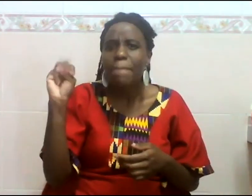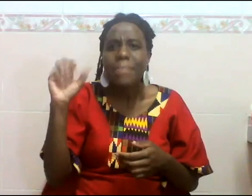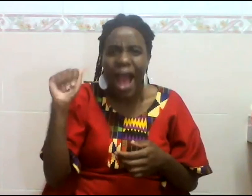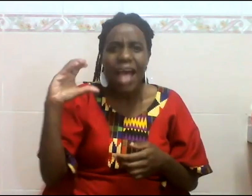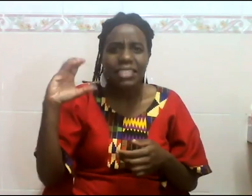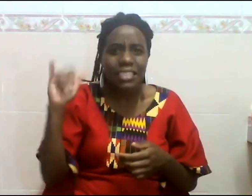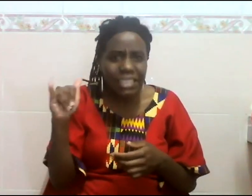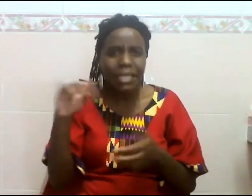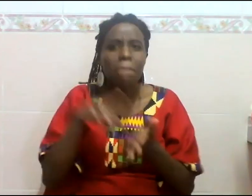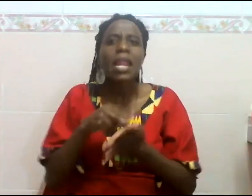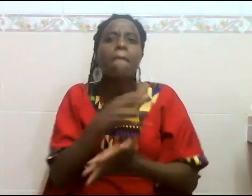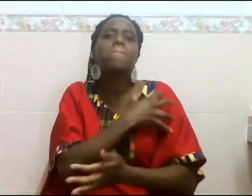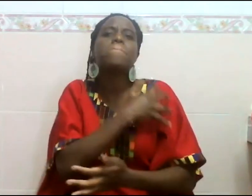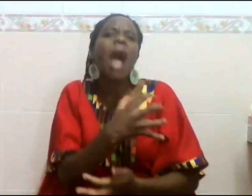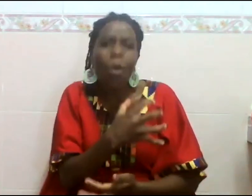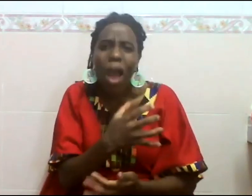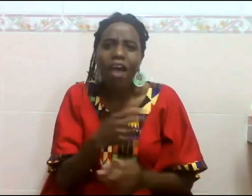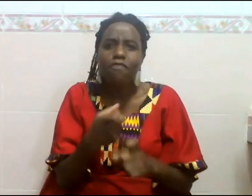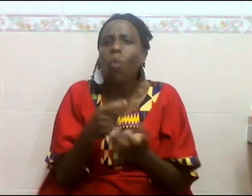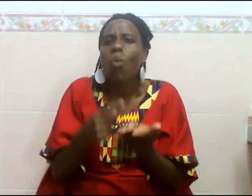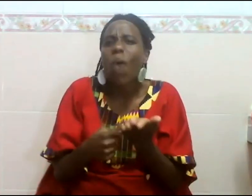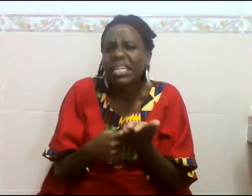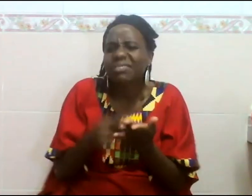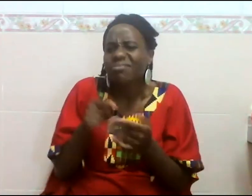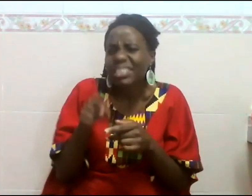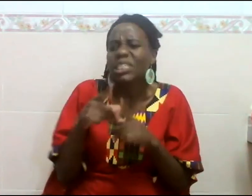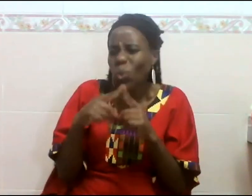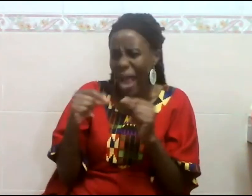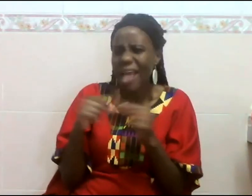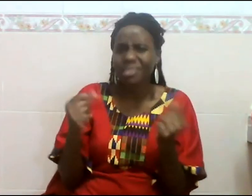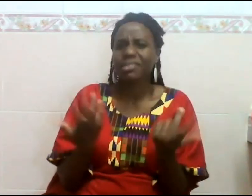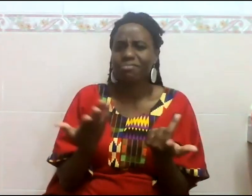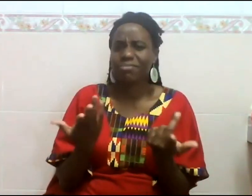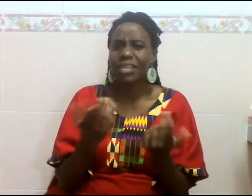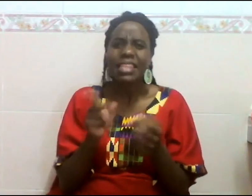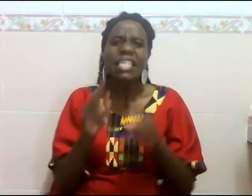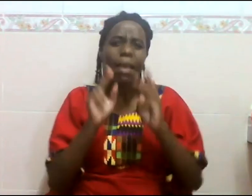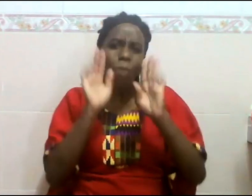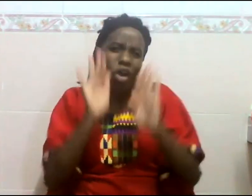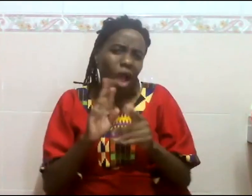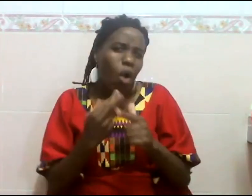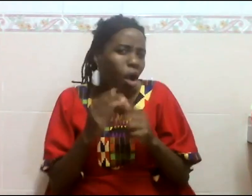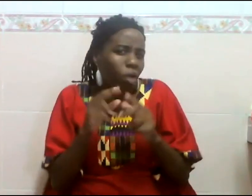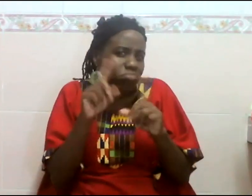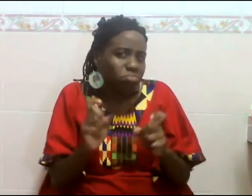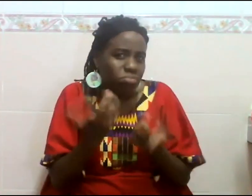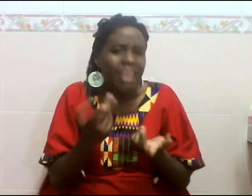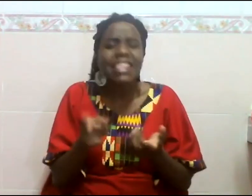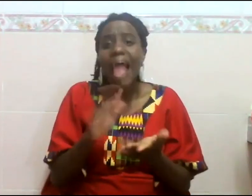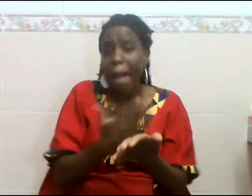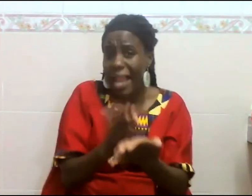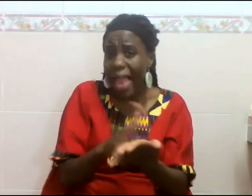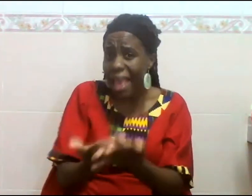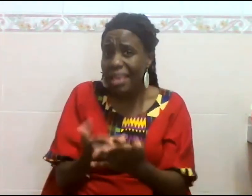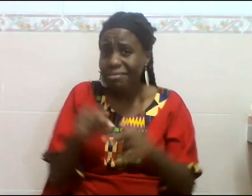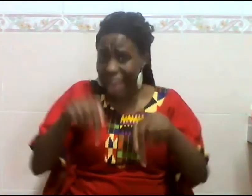always like anything that deviates from that is like the different and the part of the diversity, which is something that very much doesn't apply, for instance, to a continent